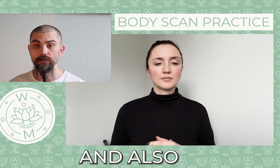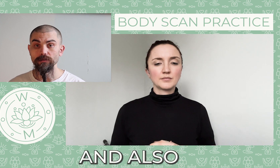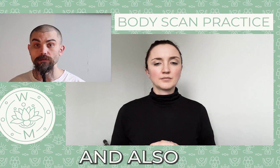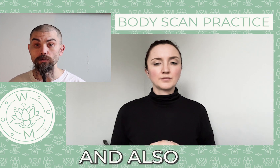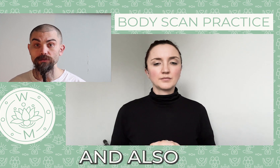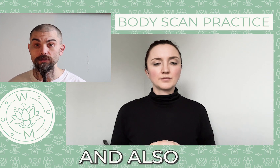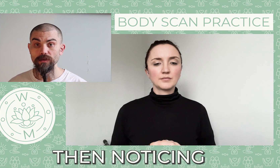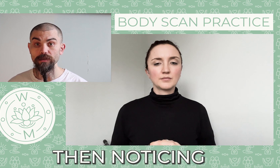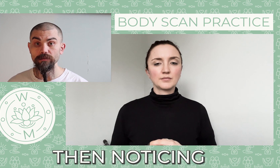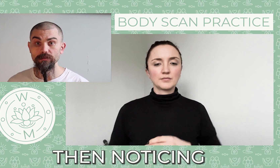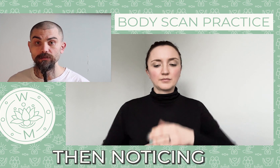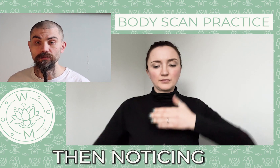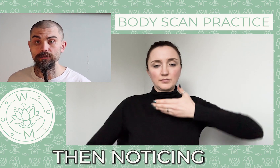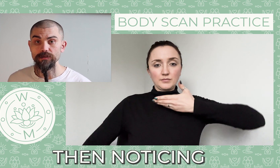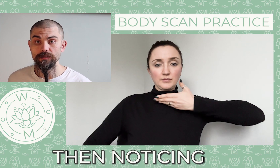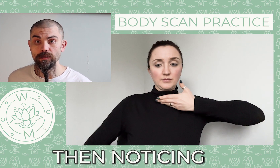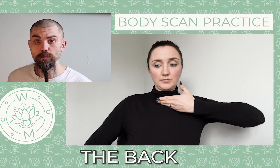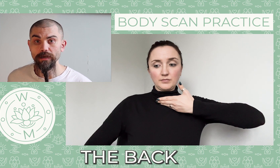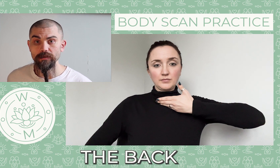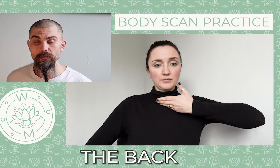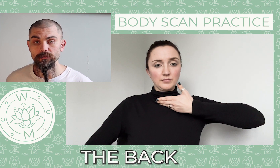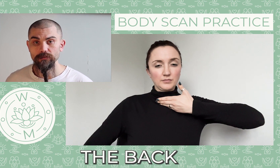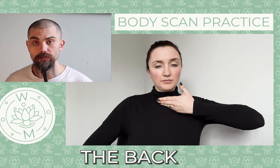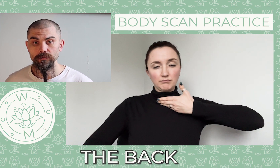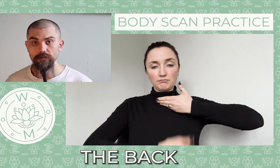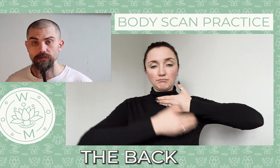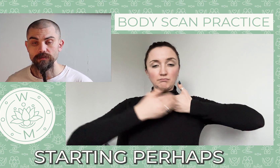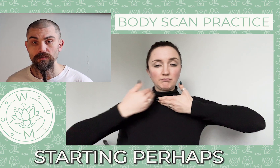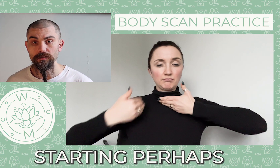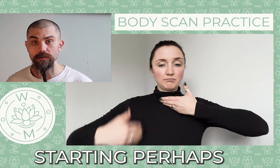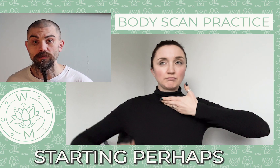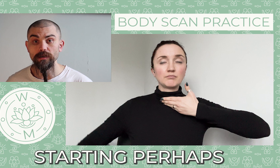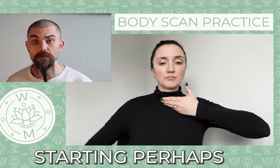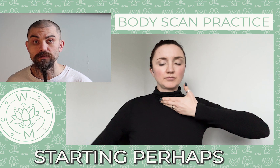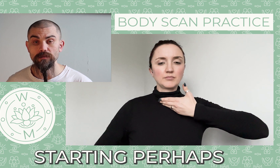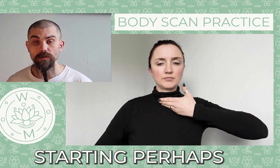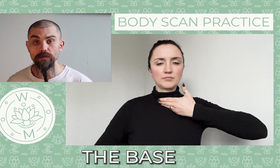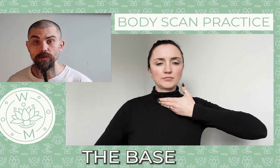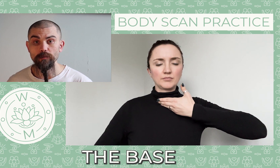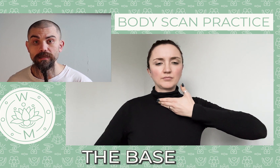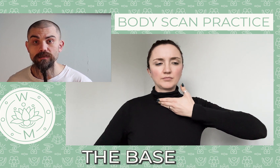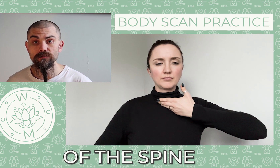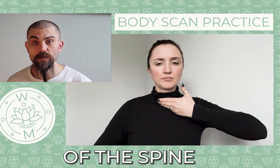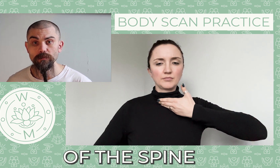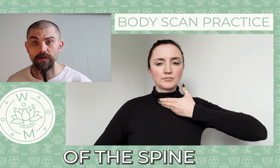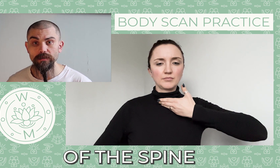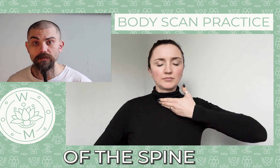And also then noticing the back, starting perhaps the base of the spine,